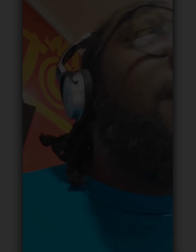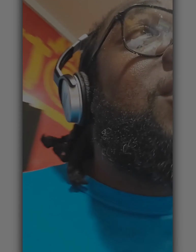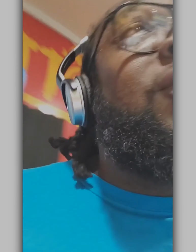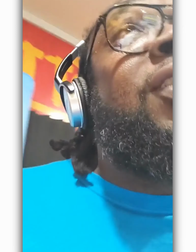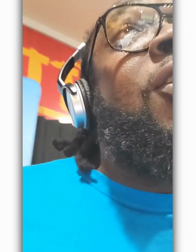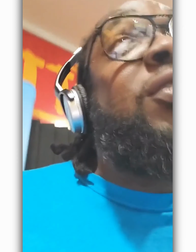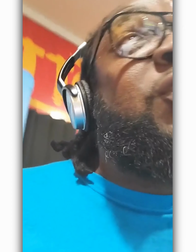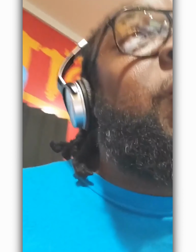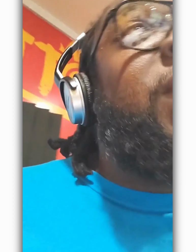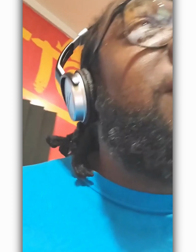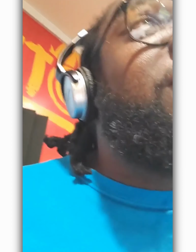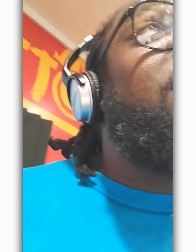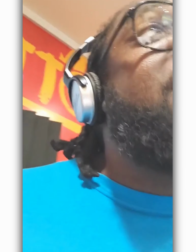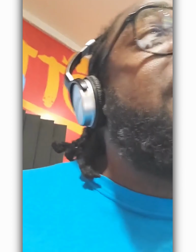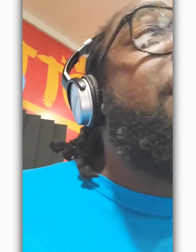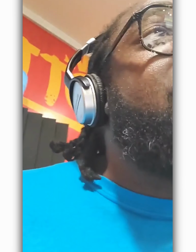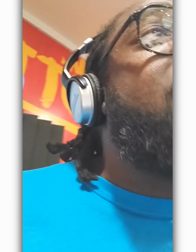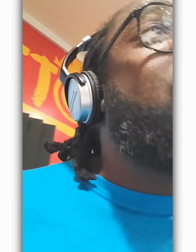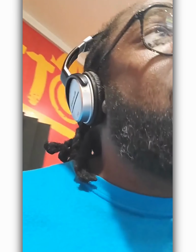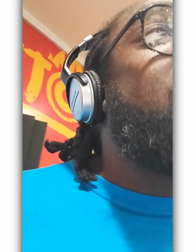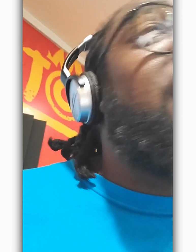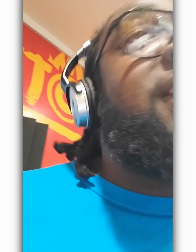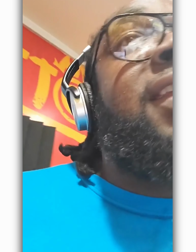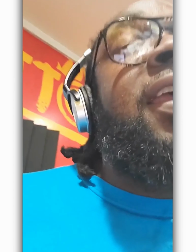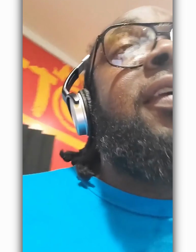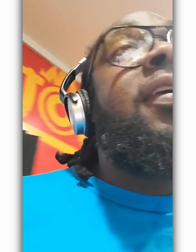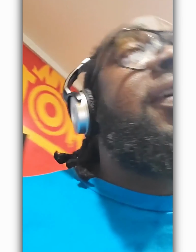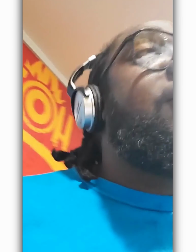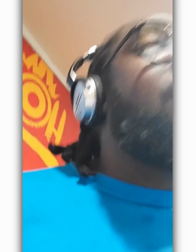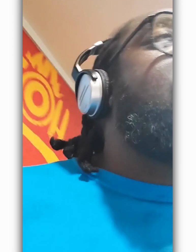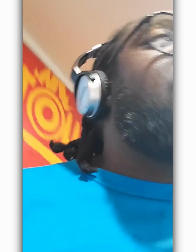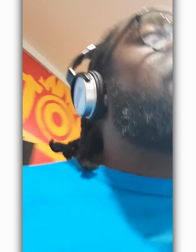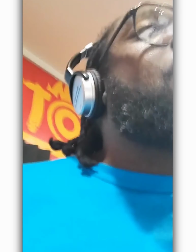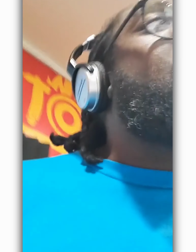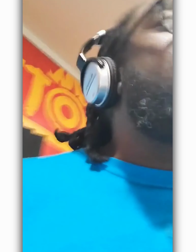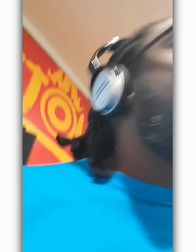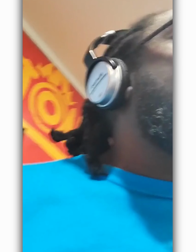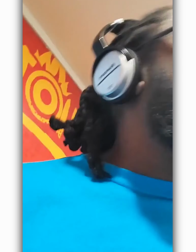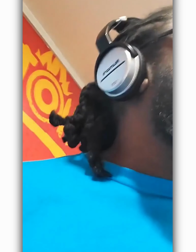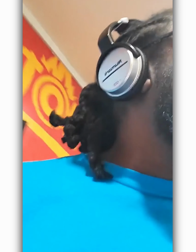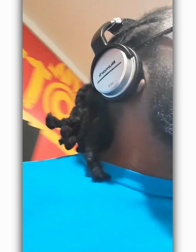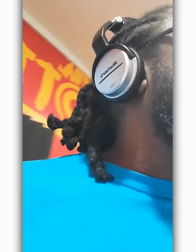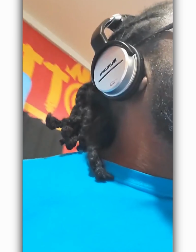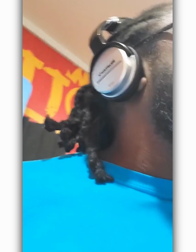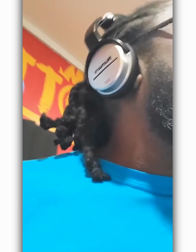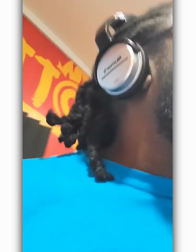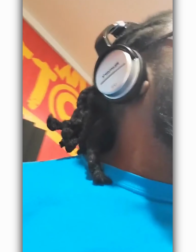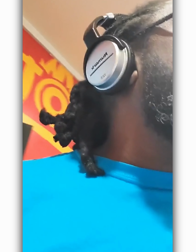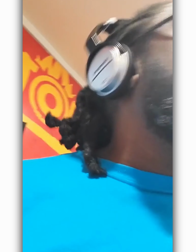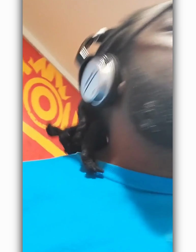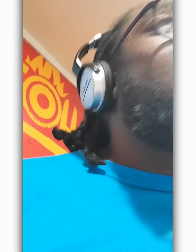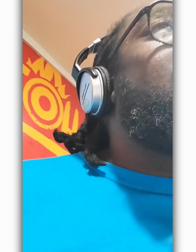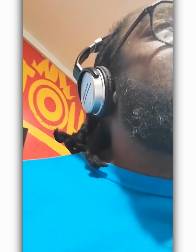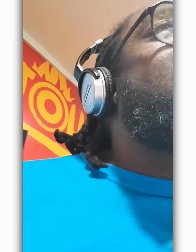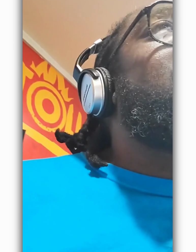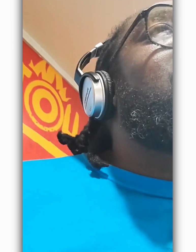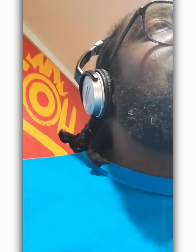Sure, you're all sweet for TV as well, for the internet. Now we have someone here with Dario Scott and an